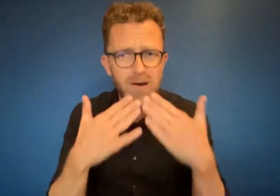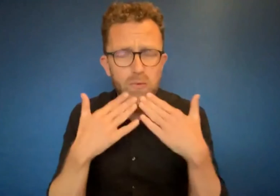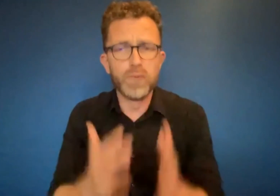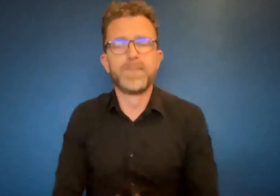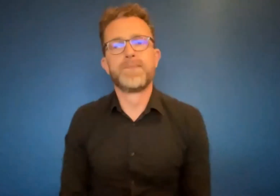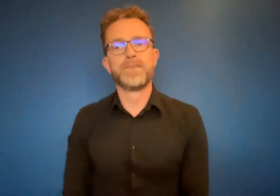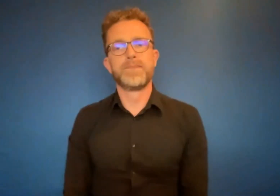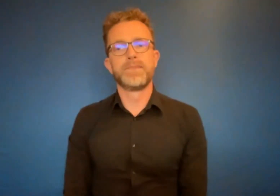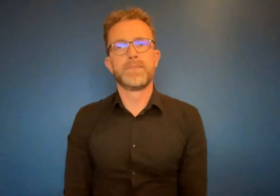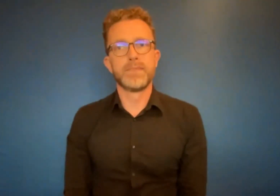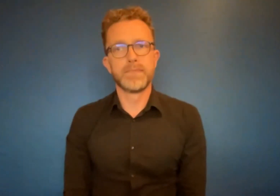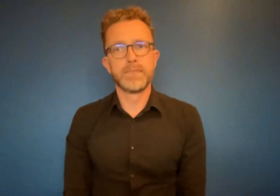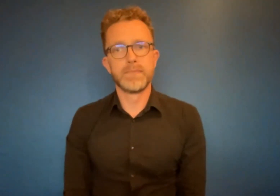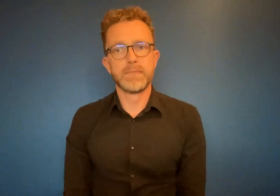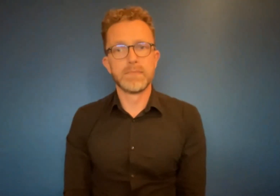new